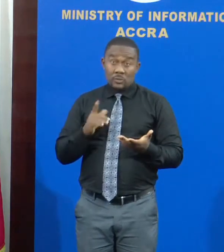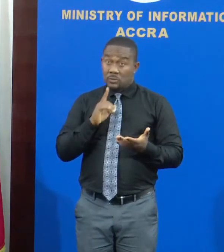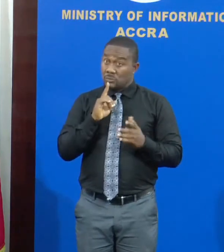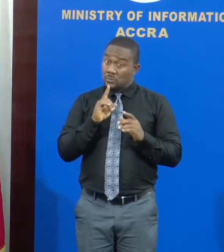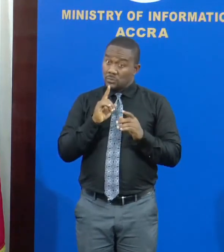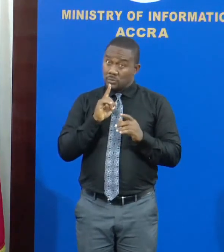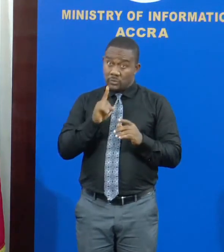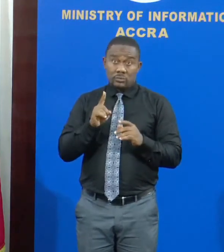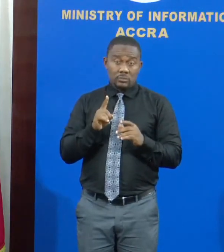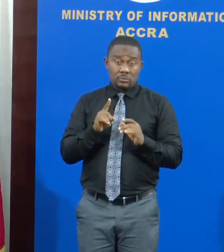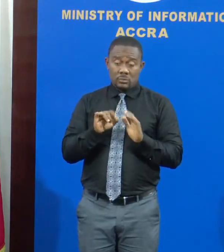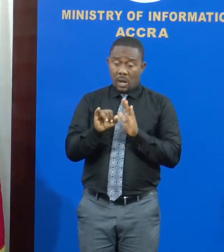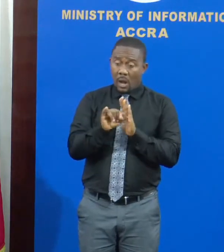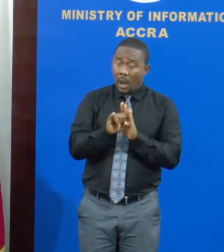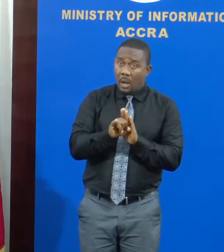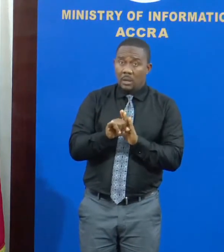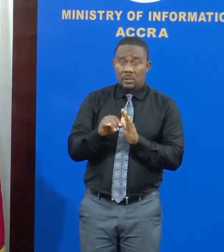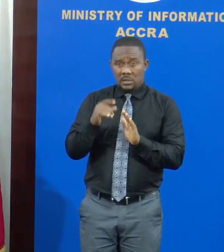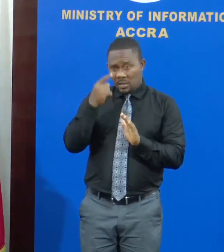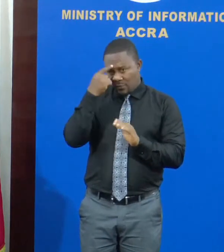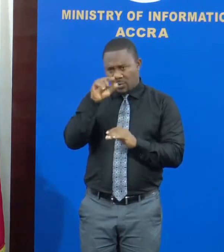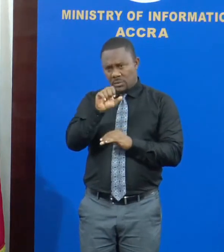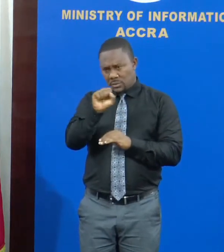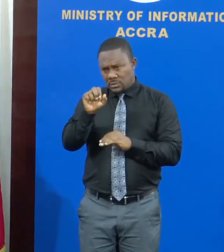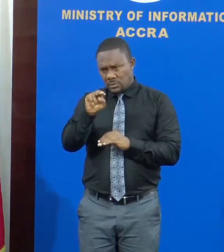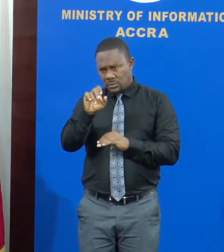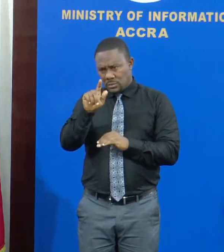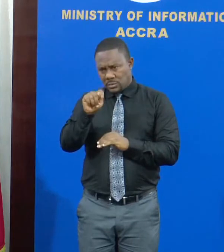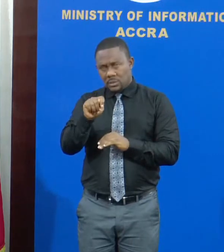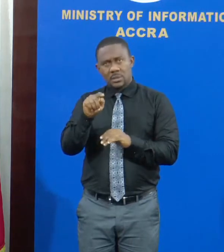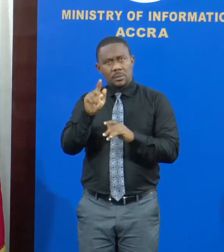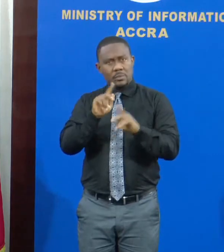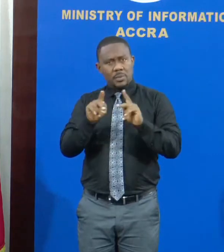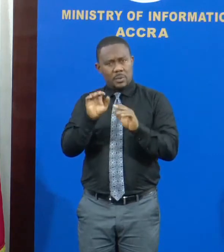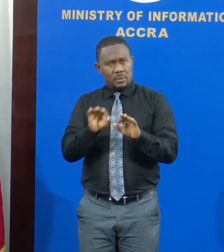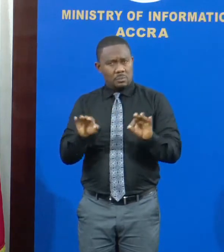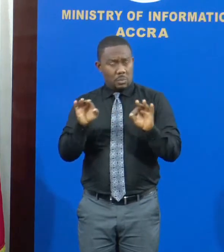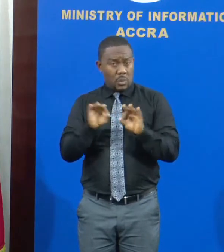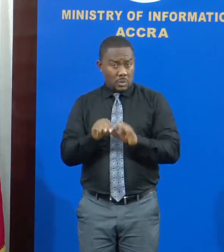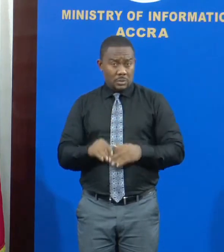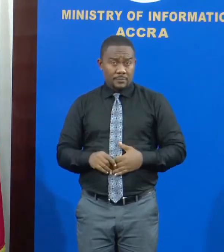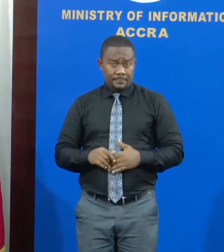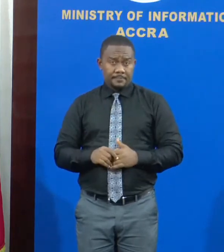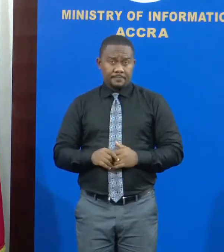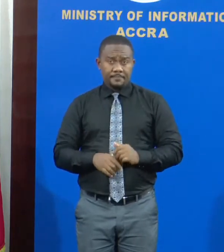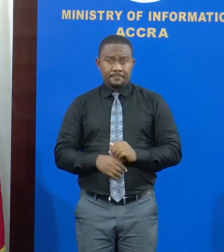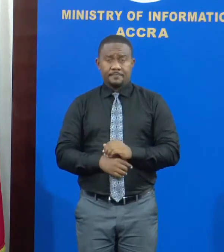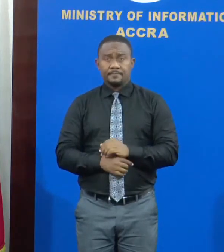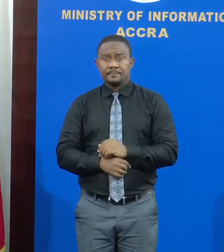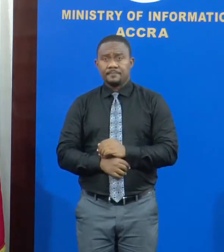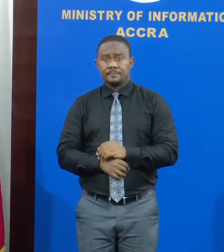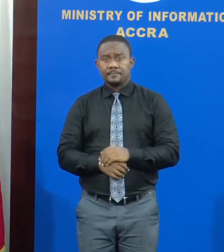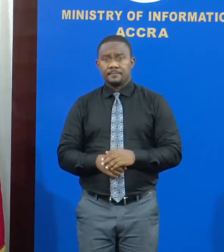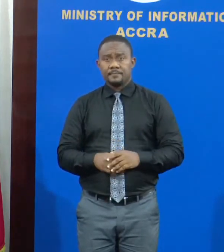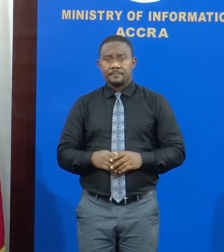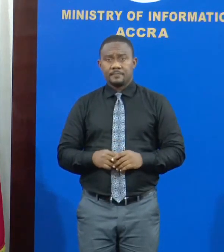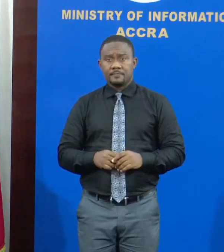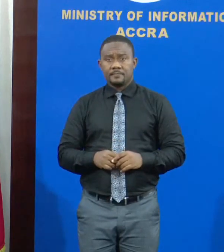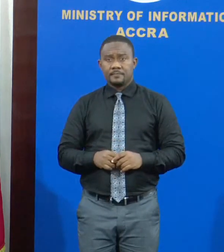our members and their beneficiaries is key, a central part to what we do